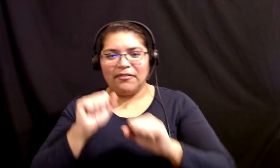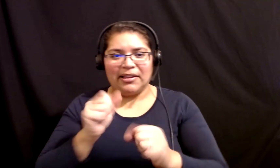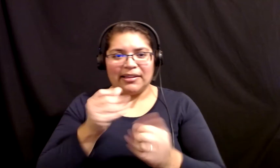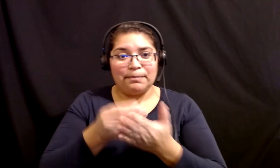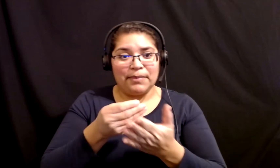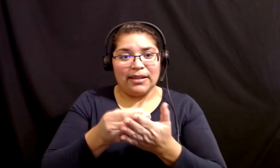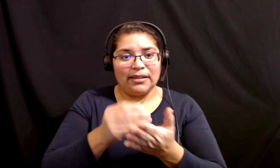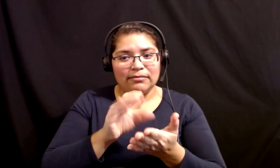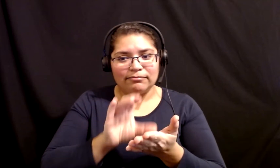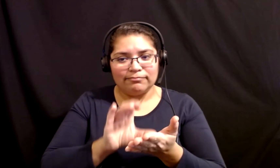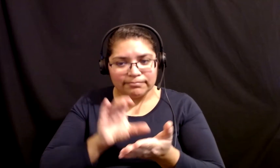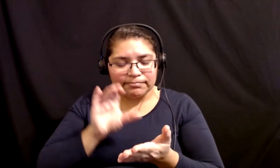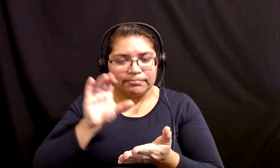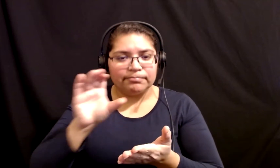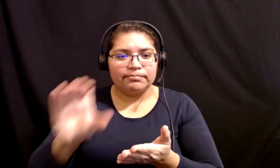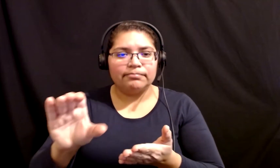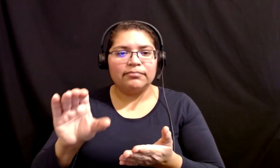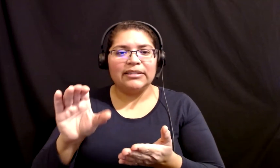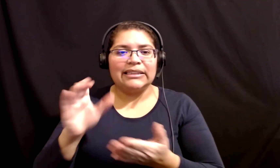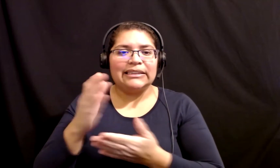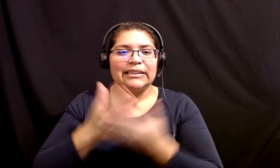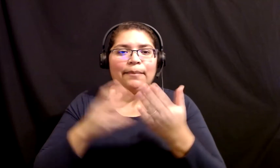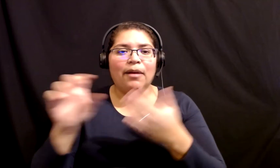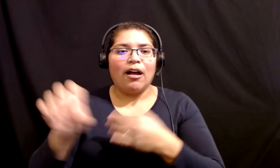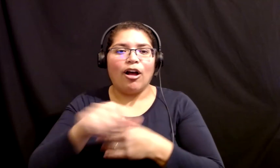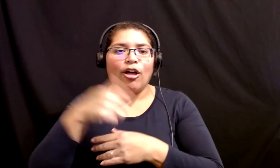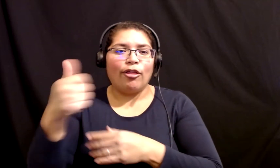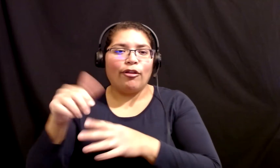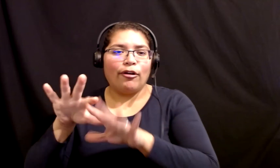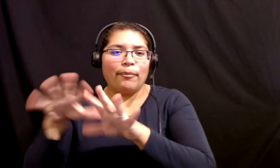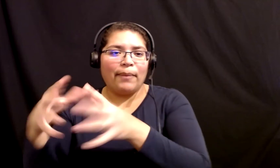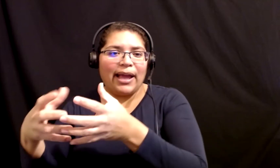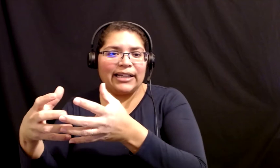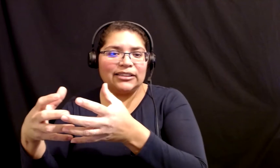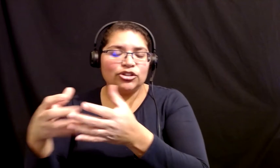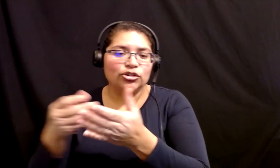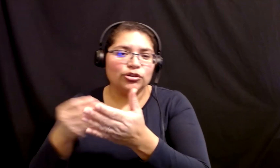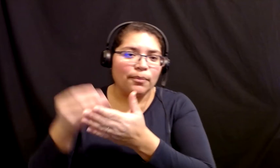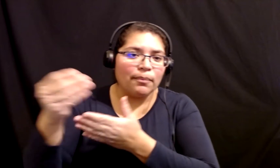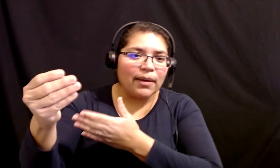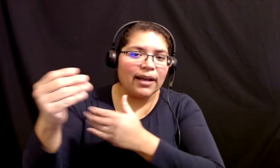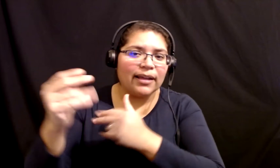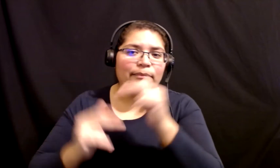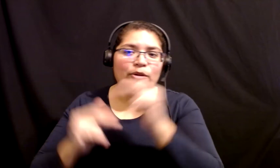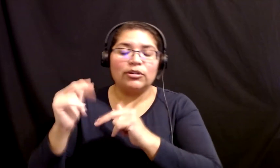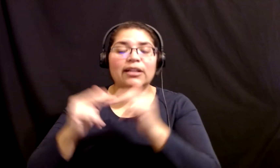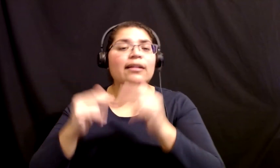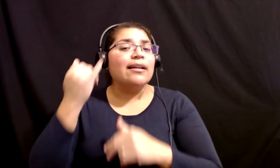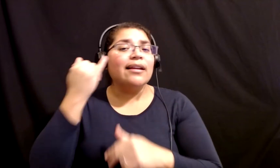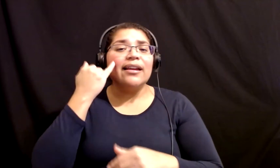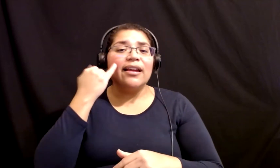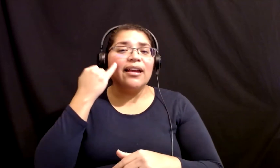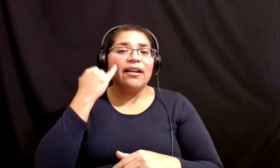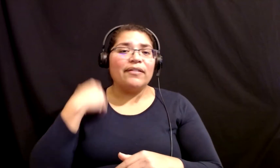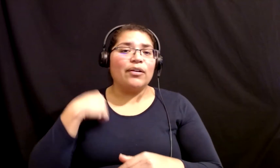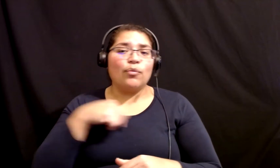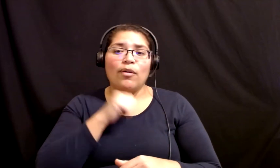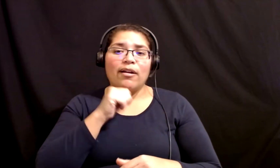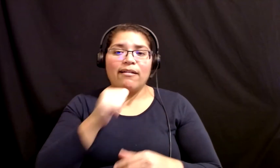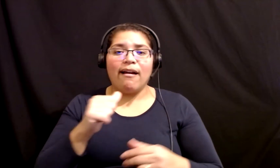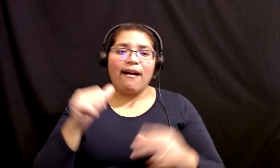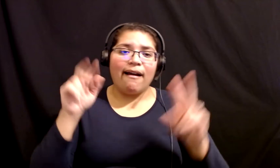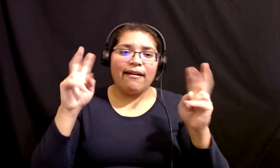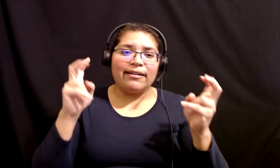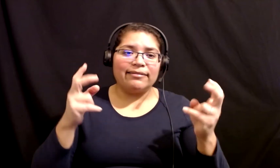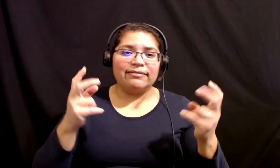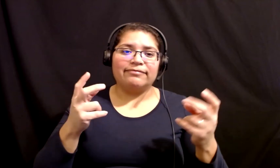into some other package to buy a building. If we're not going to do a LIHTC